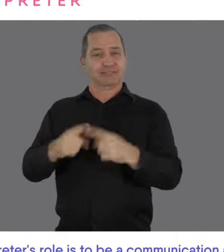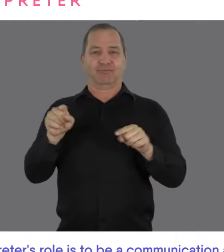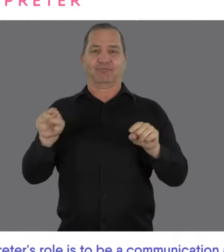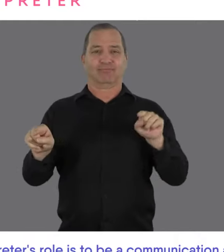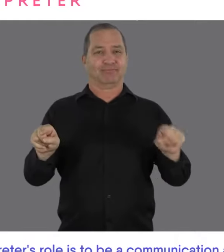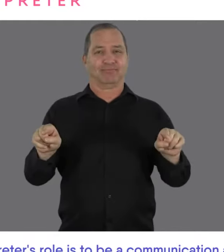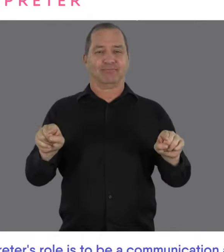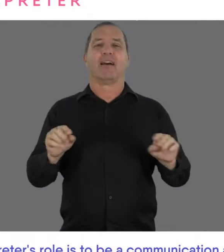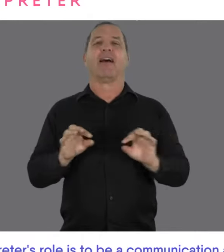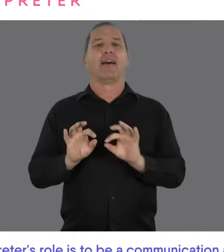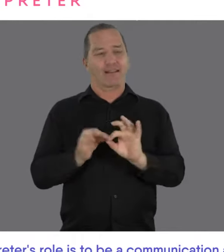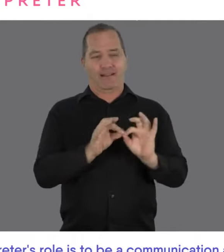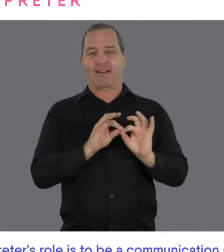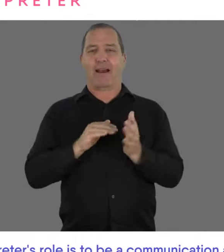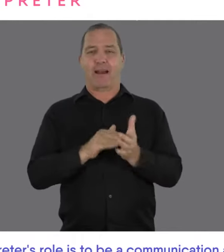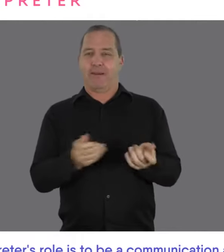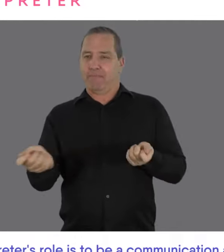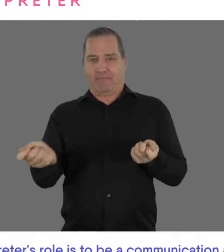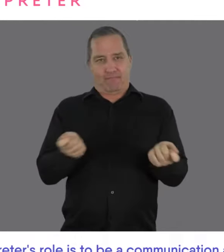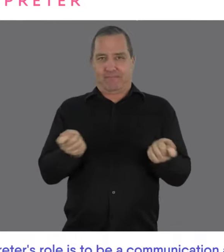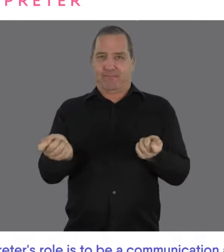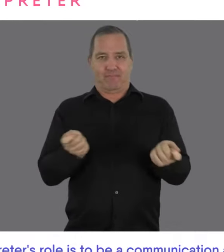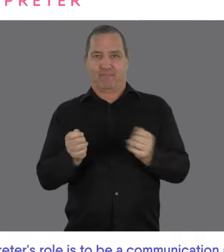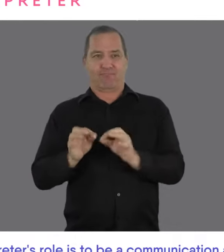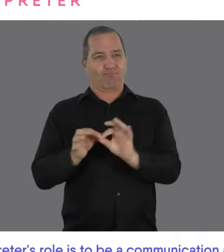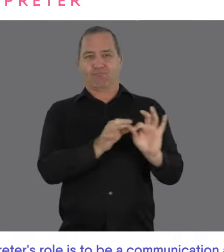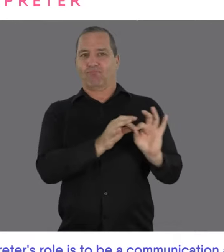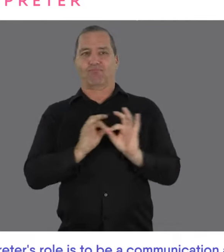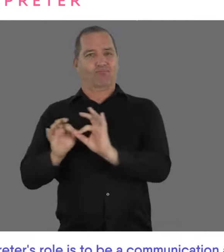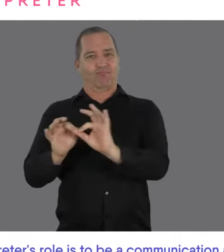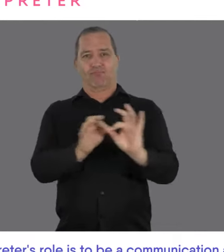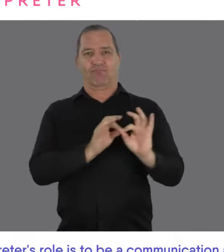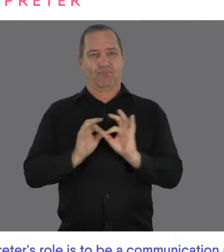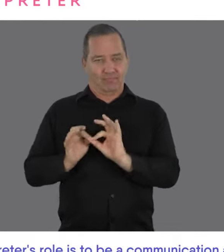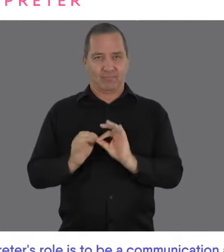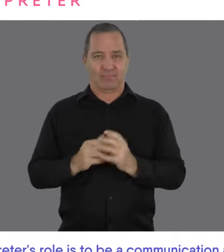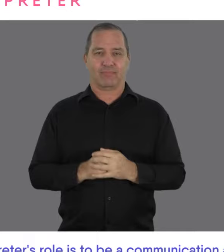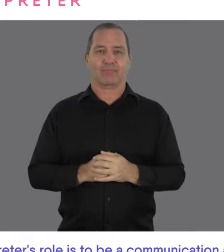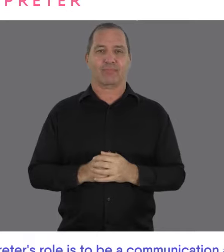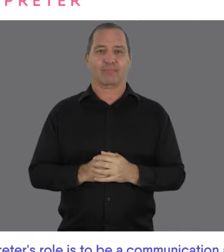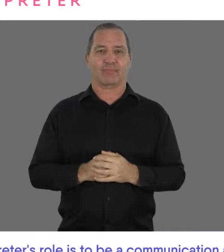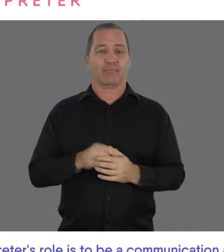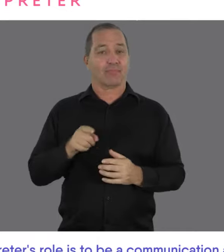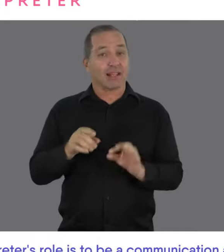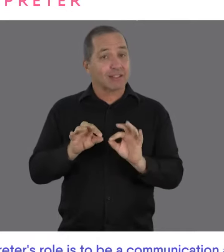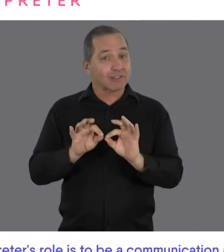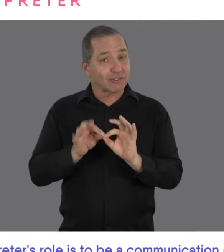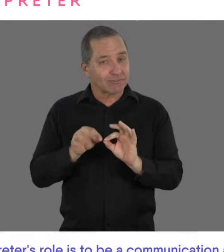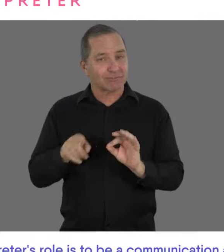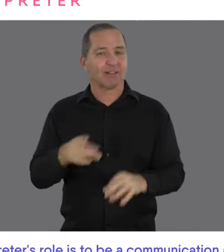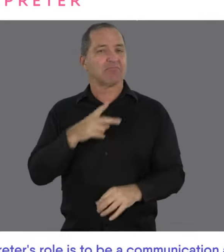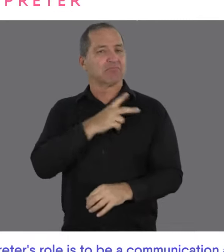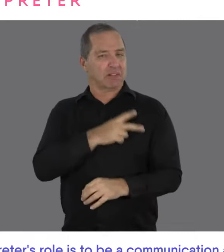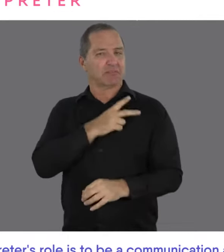unpack the hearing culture and deaf culture and facilitate a conversation between a deaf person and a hearing